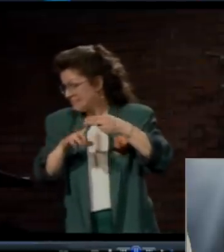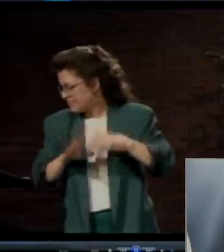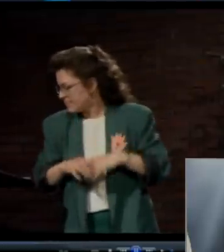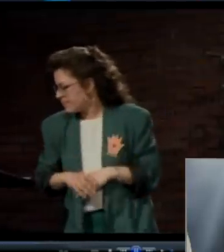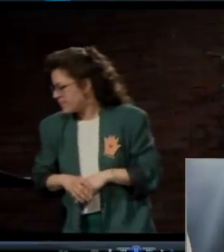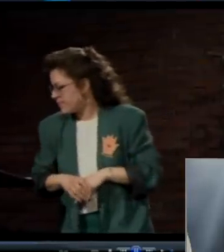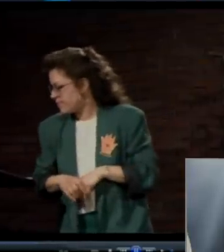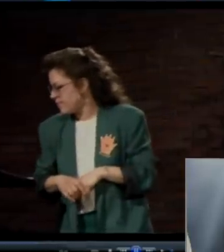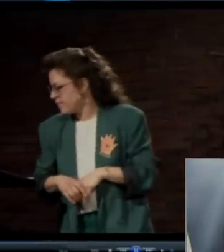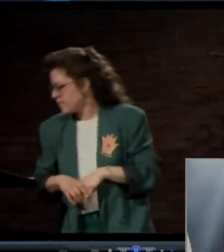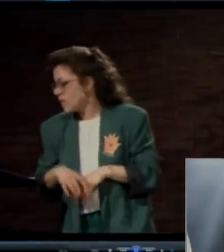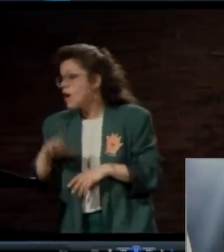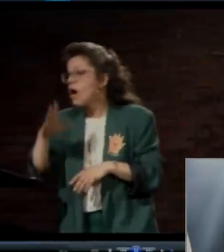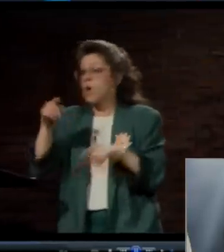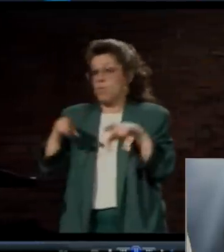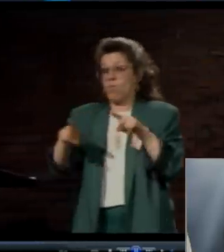to remember about today.